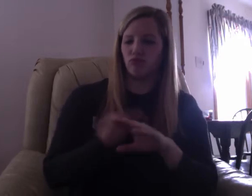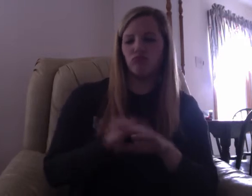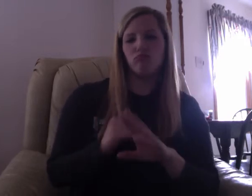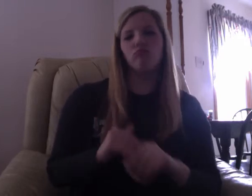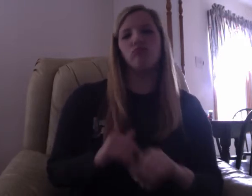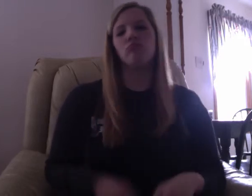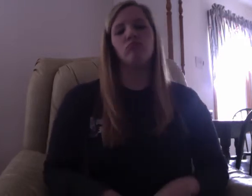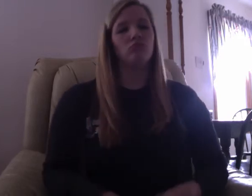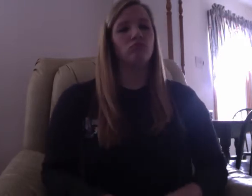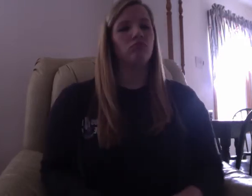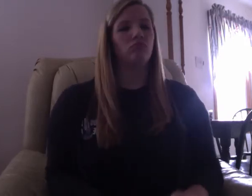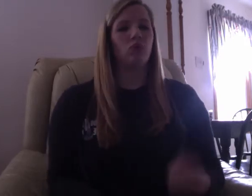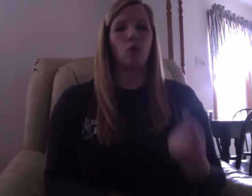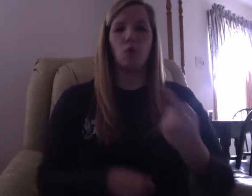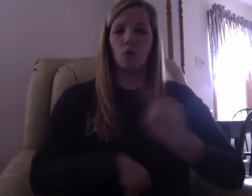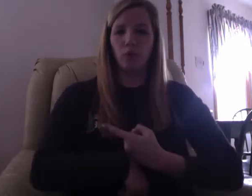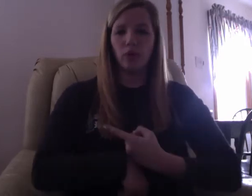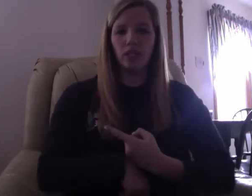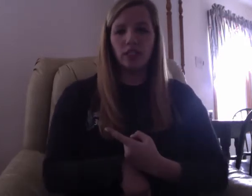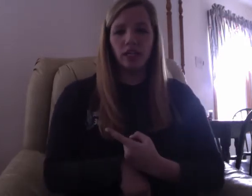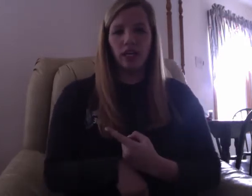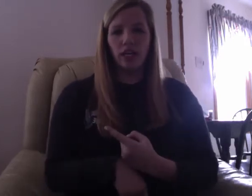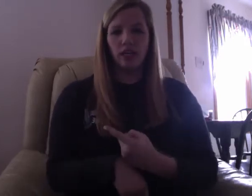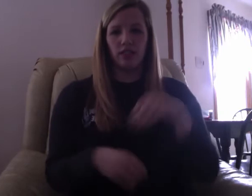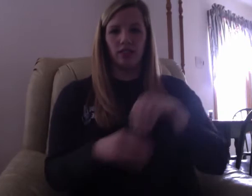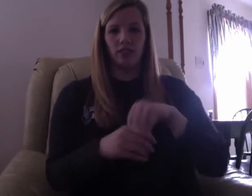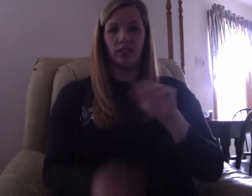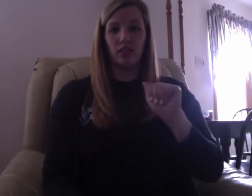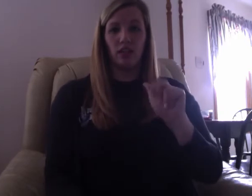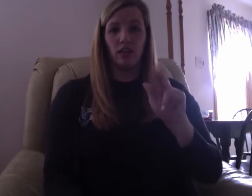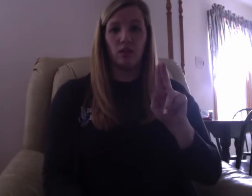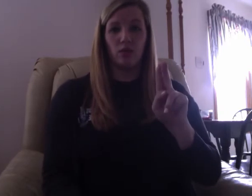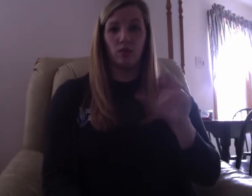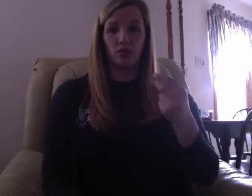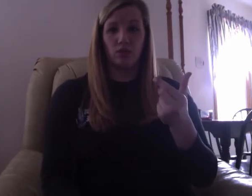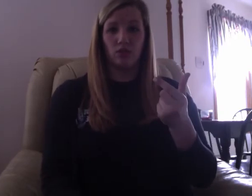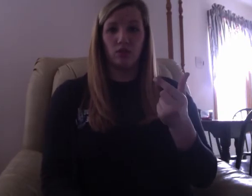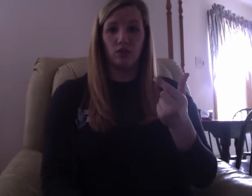There was one day, actually in the month of August, during the first month of August, we almost tripled the